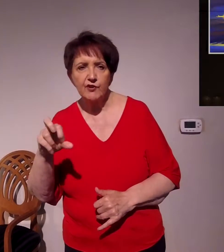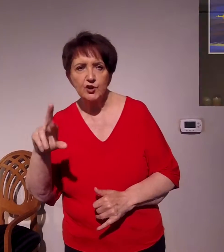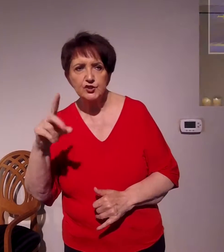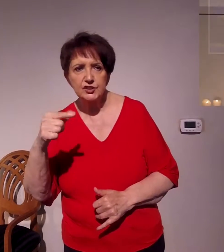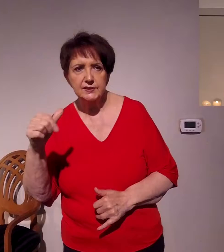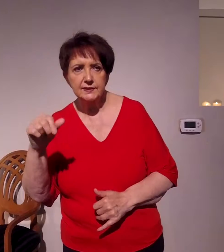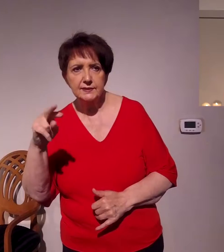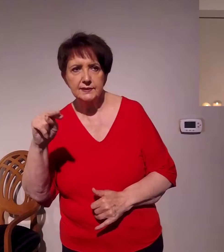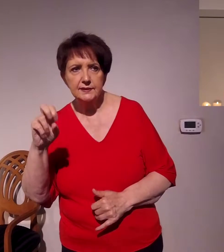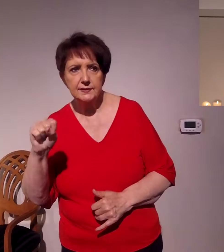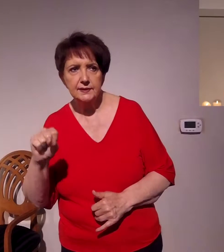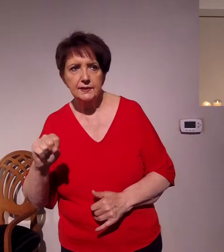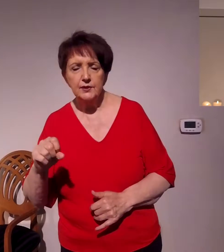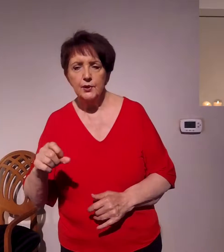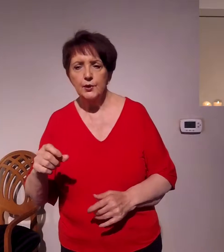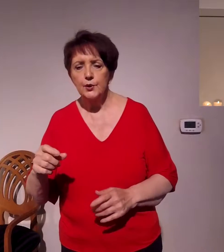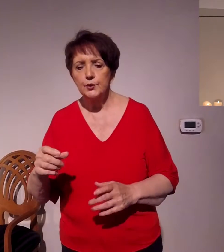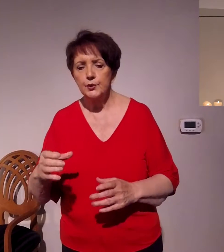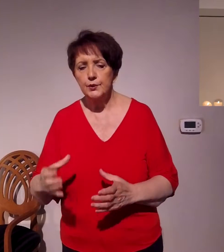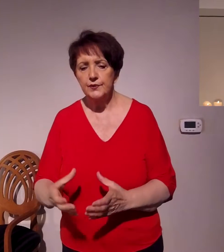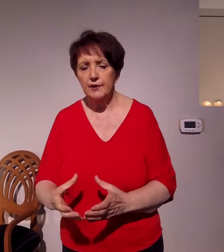meet a bridegroom.